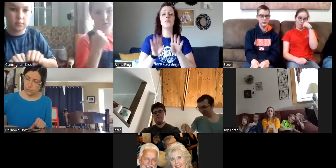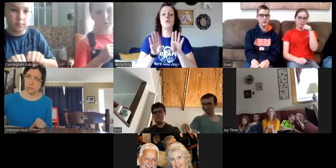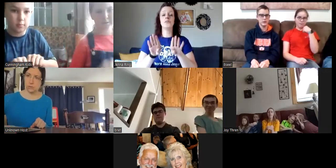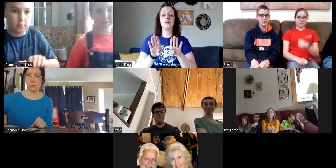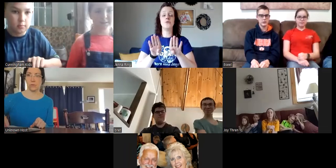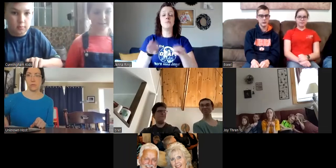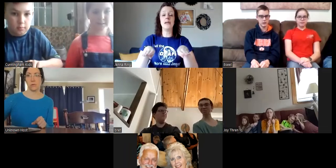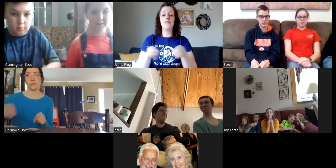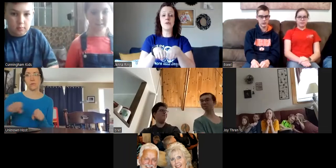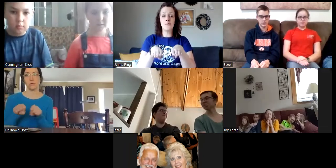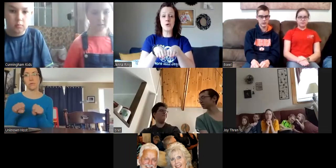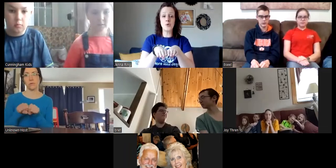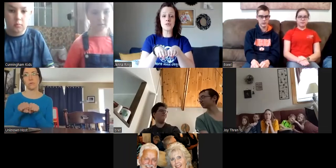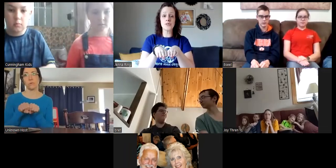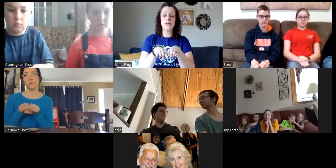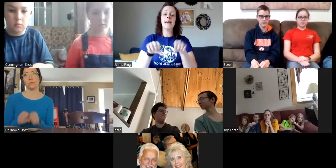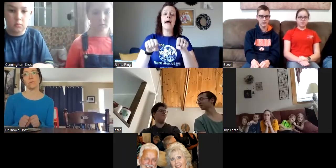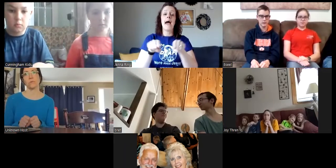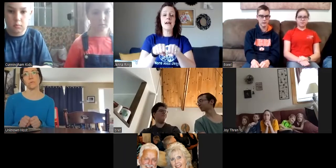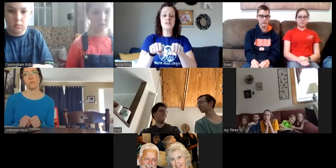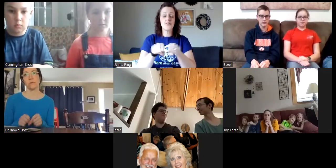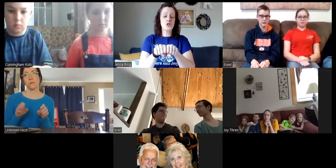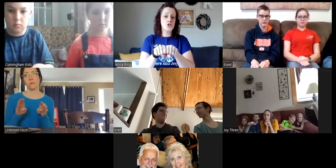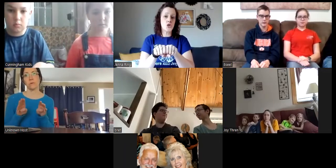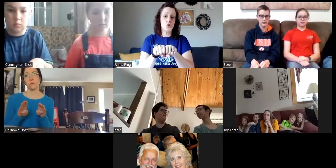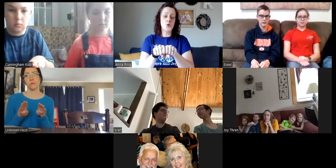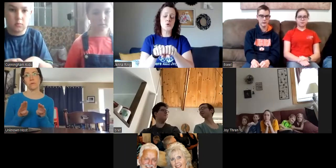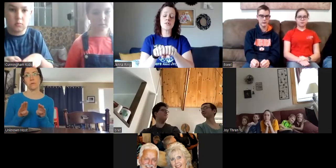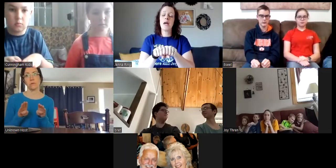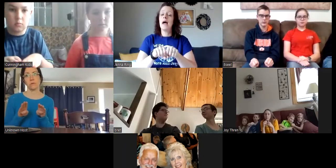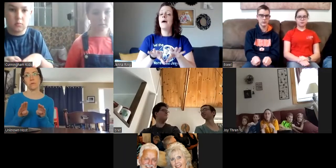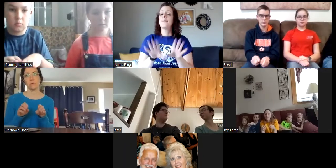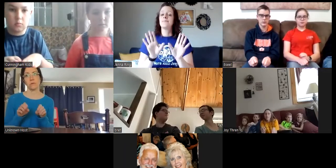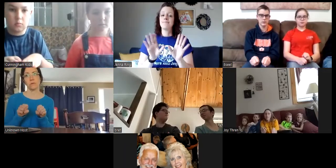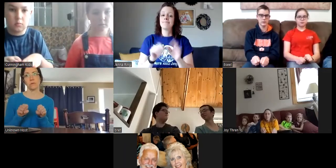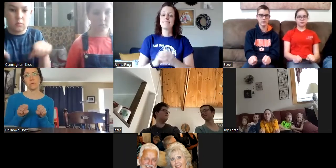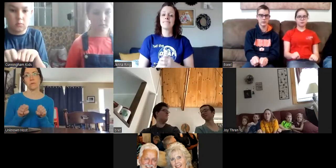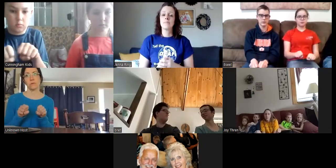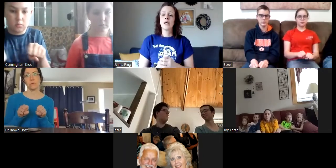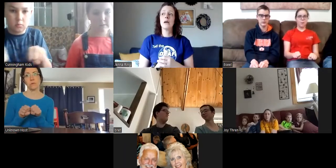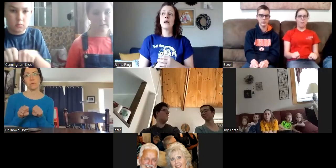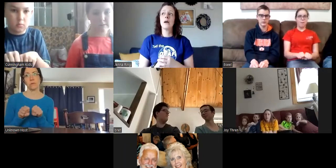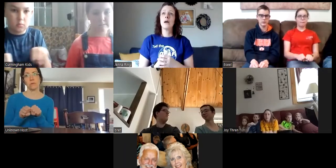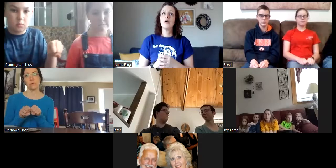Some people will do B for boots, S for shoes.